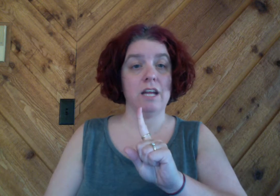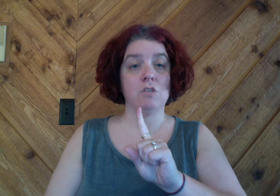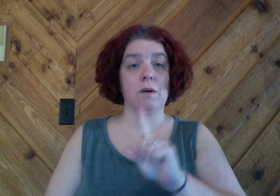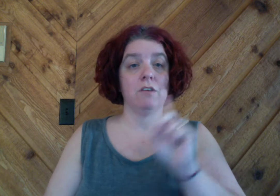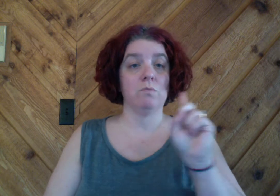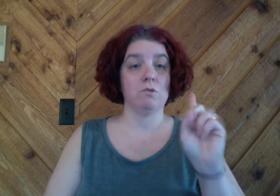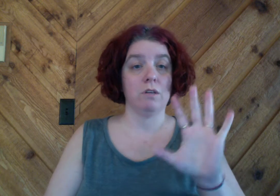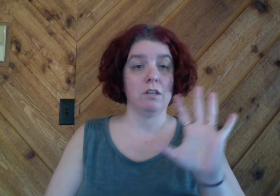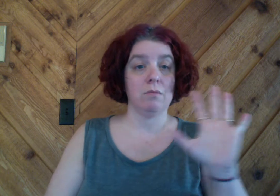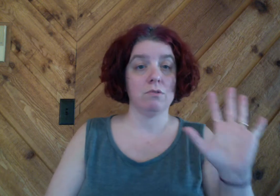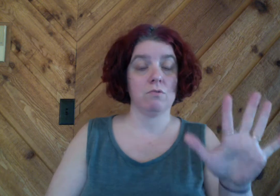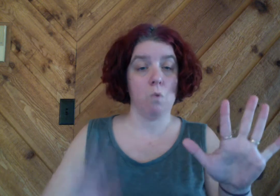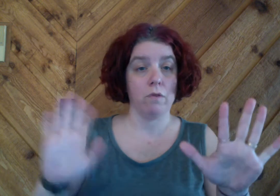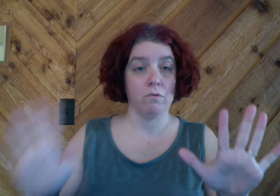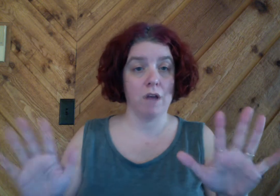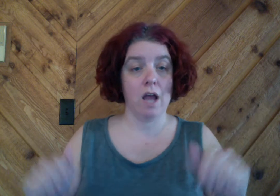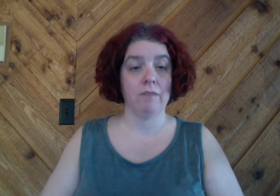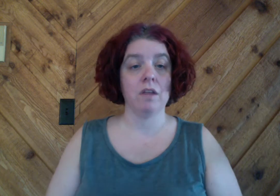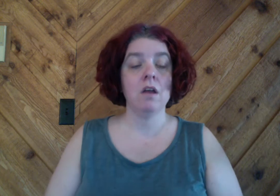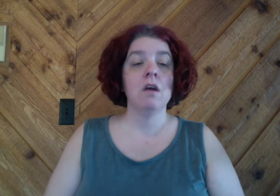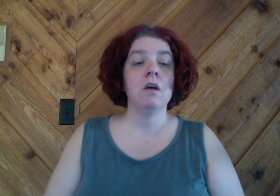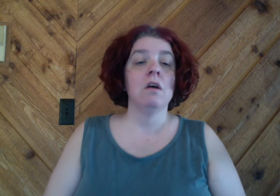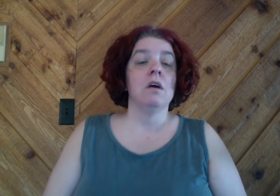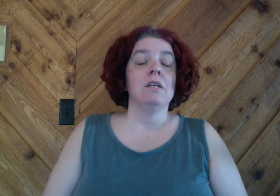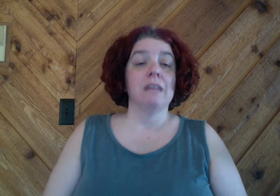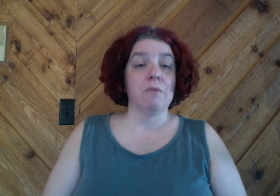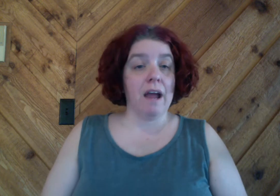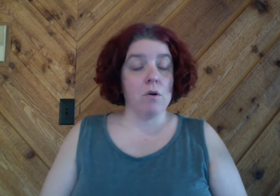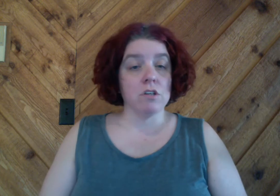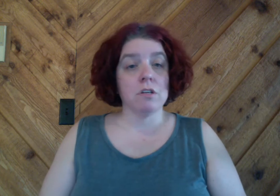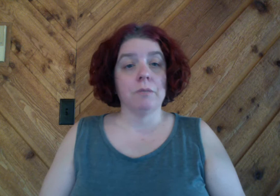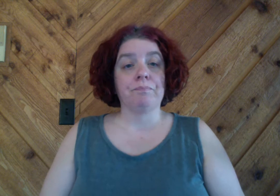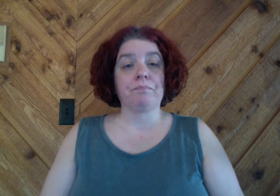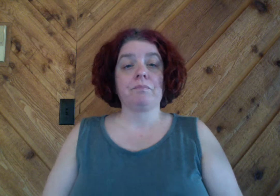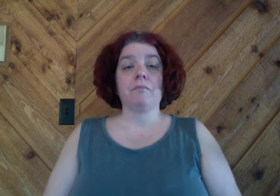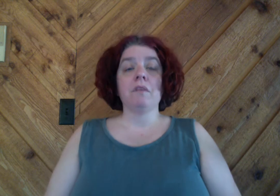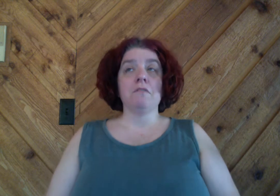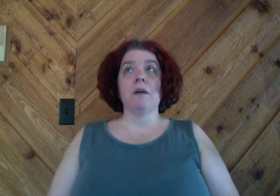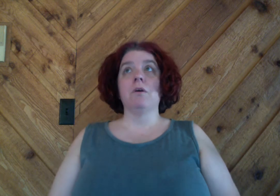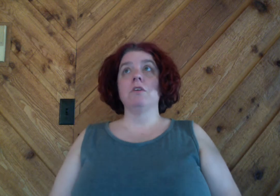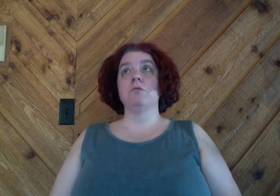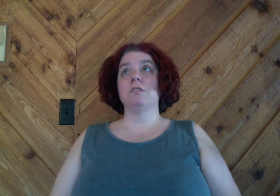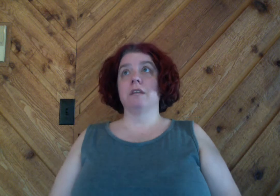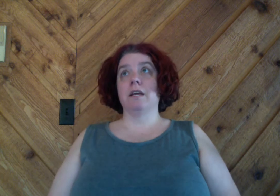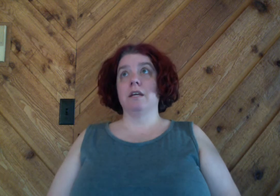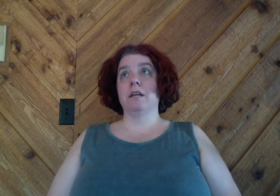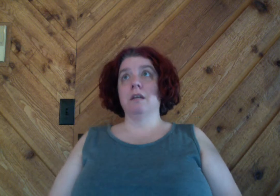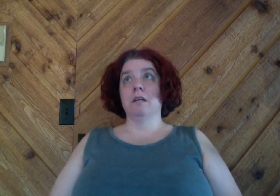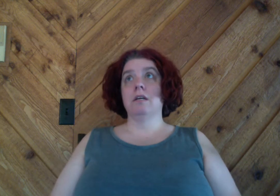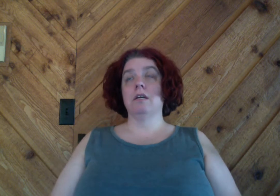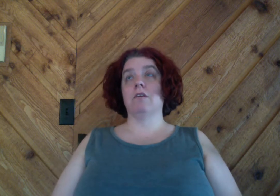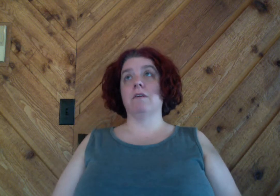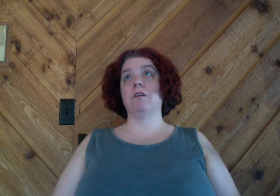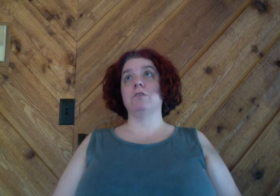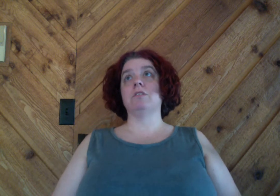spot is between the numbers of 1 through 9. Same with hours. If I wanted to say, or if I wanted to